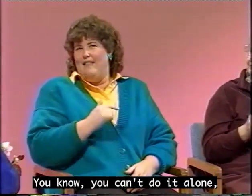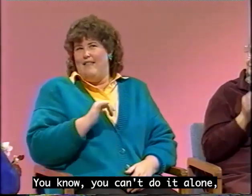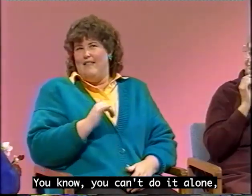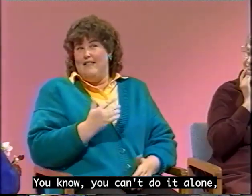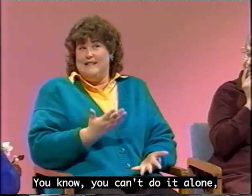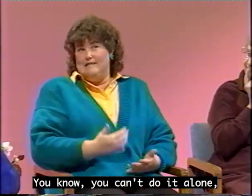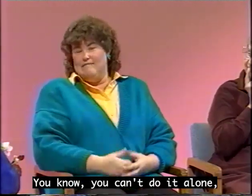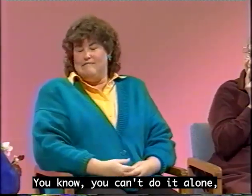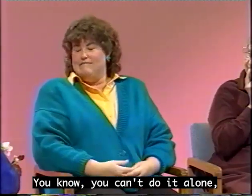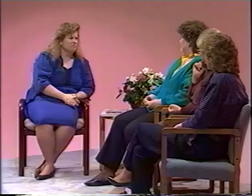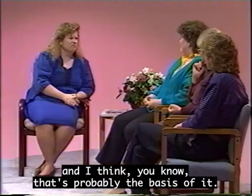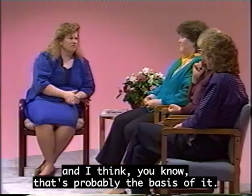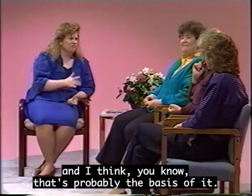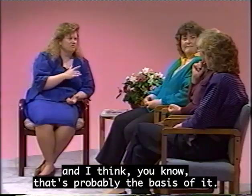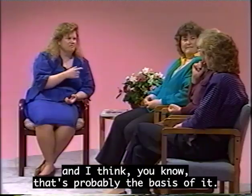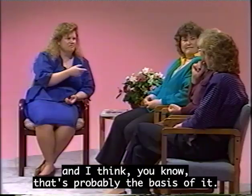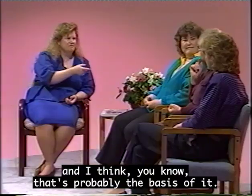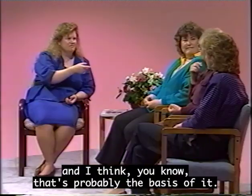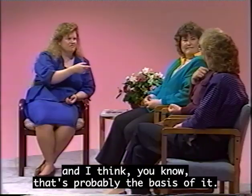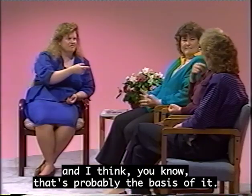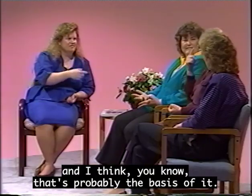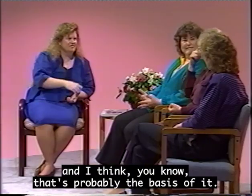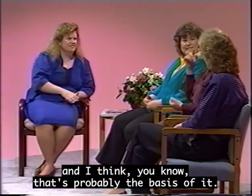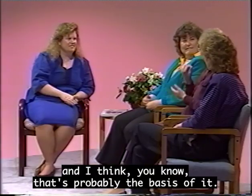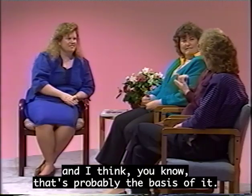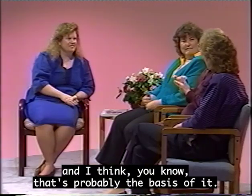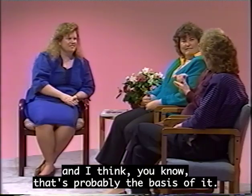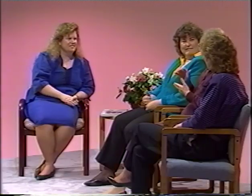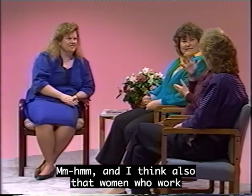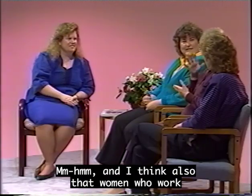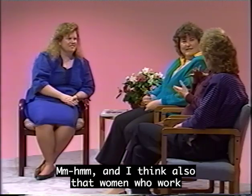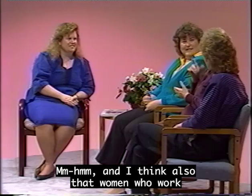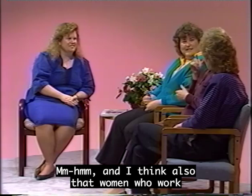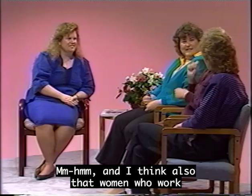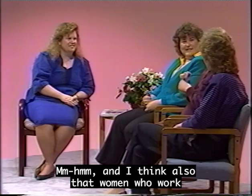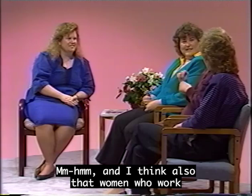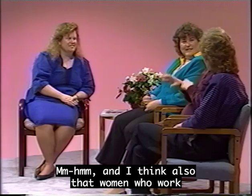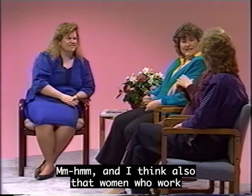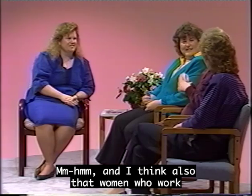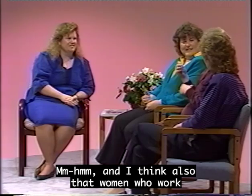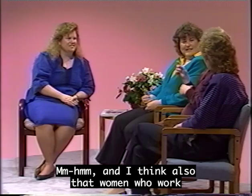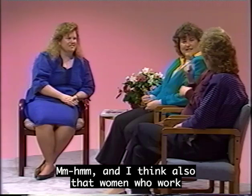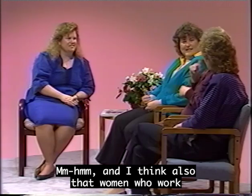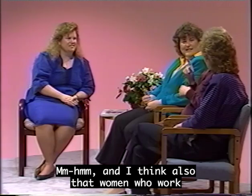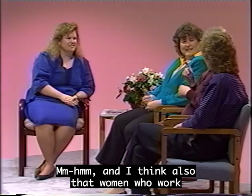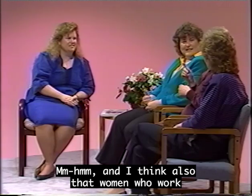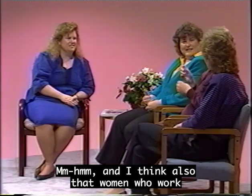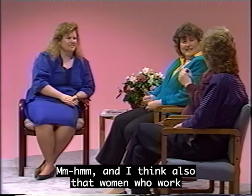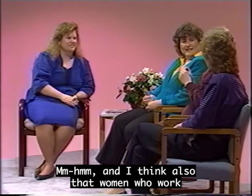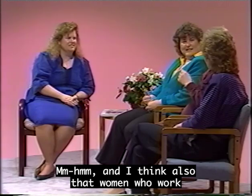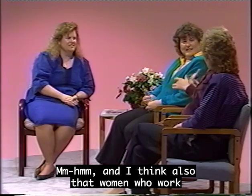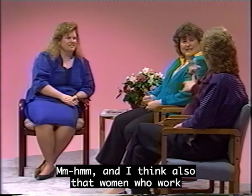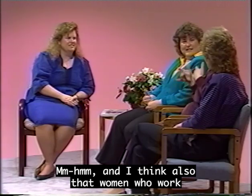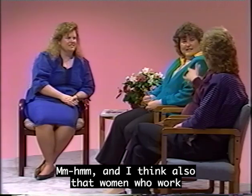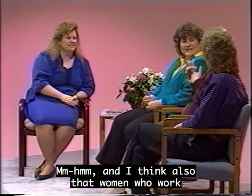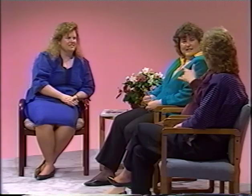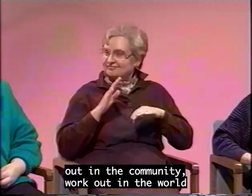alone. And I think that's probably the basis of it. And I think also that women who work out